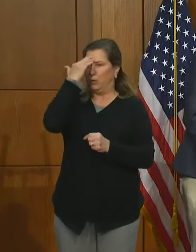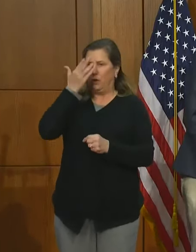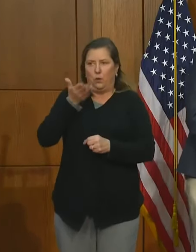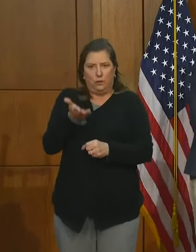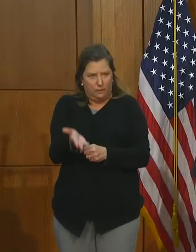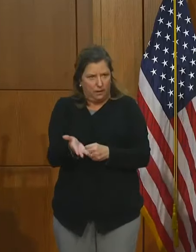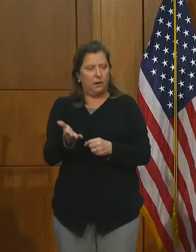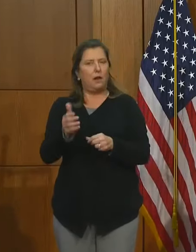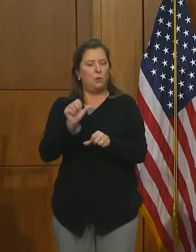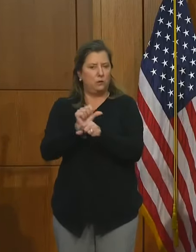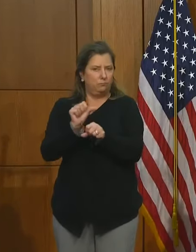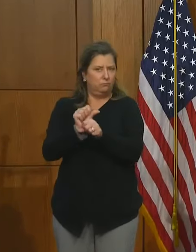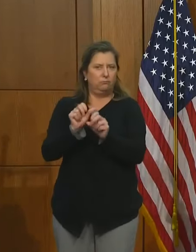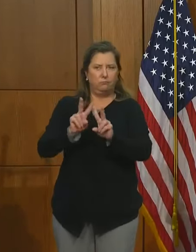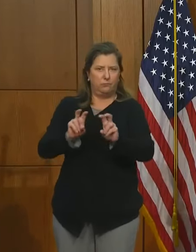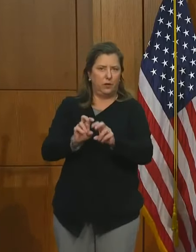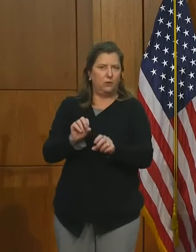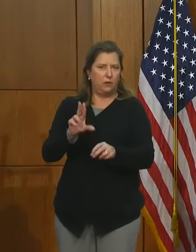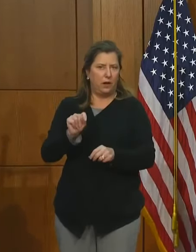of and working through.